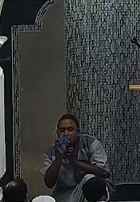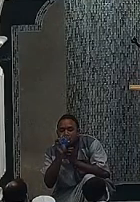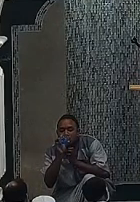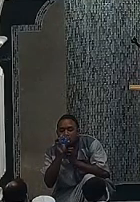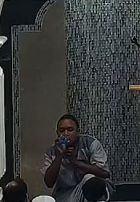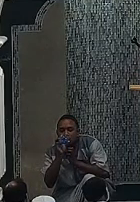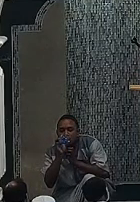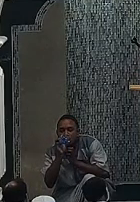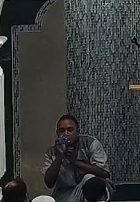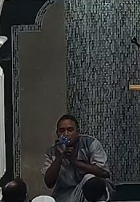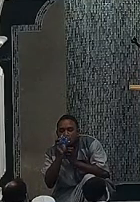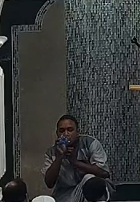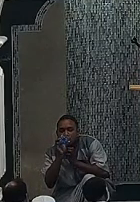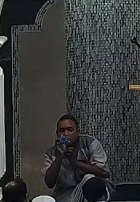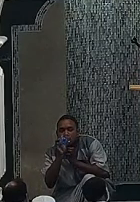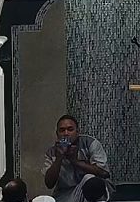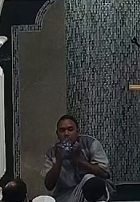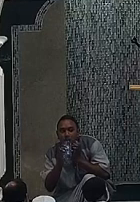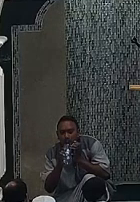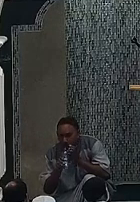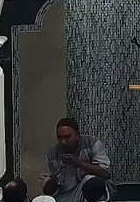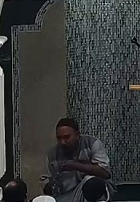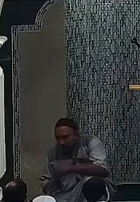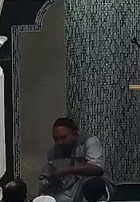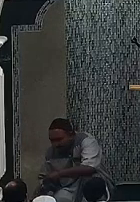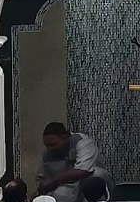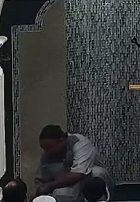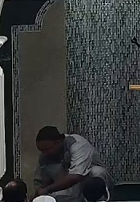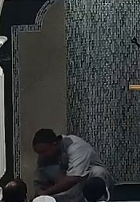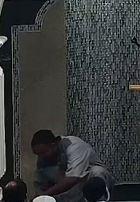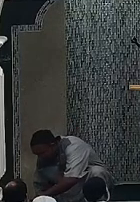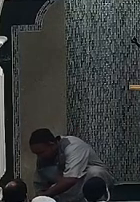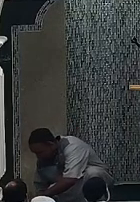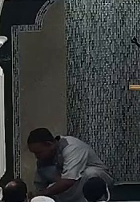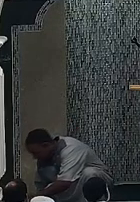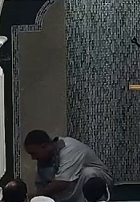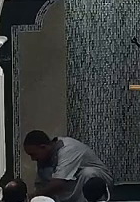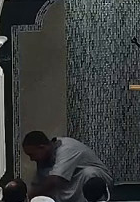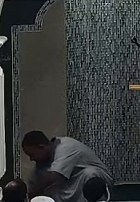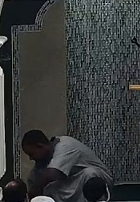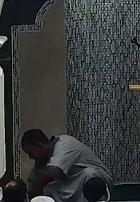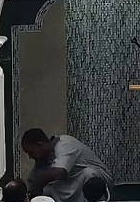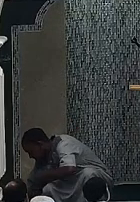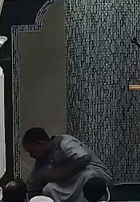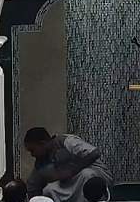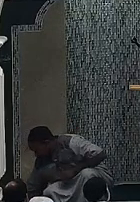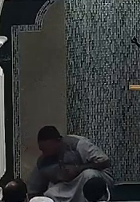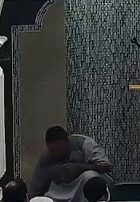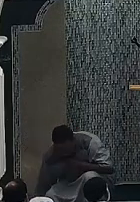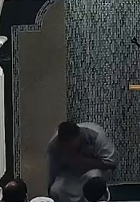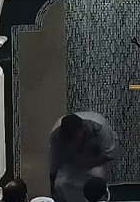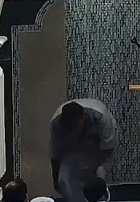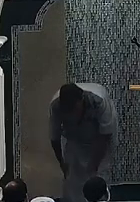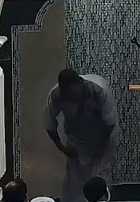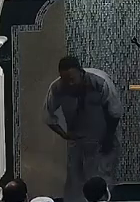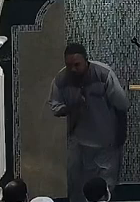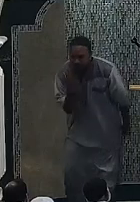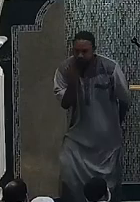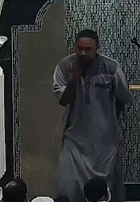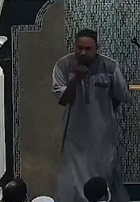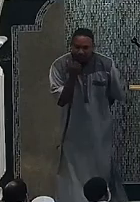two, but they're only they're females, and then we swap them around. But, you know, it's still a